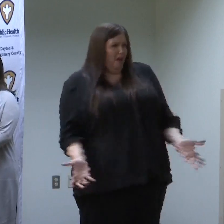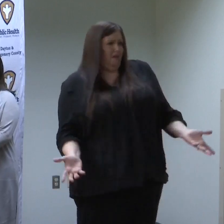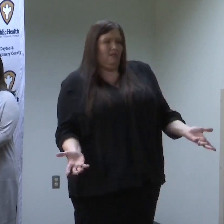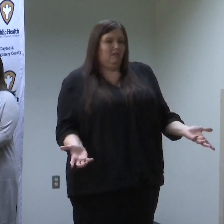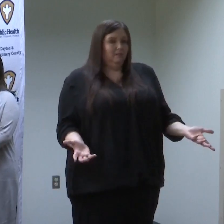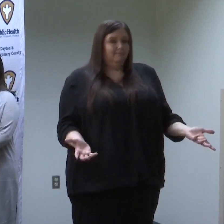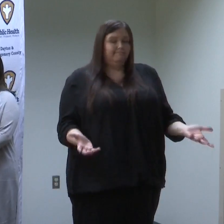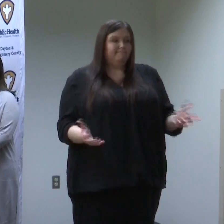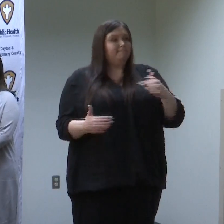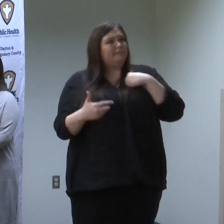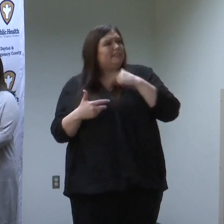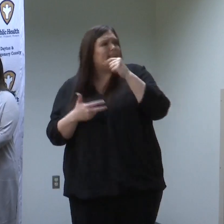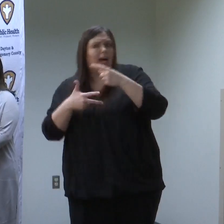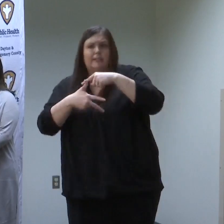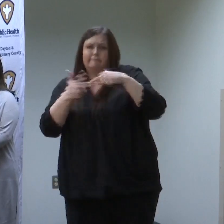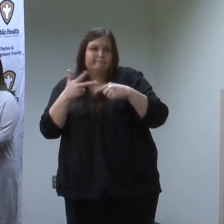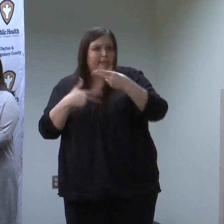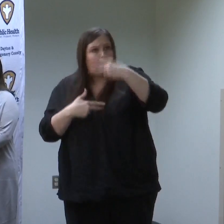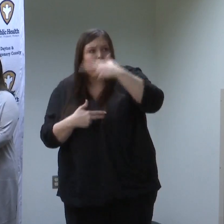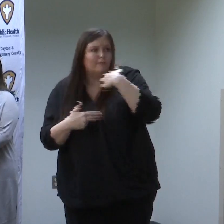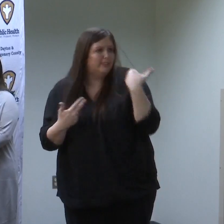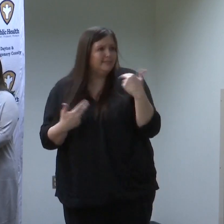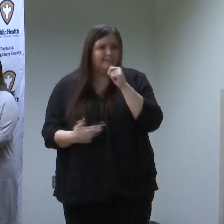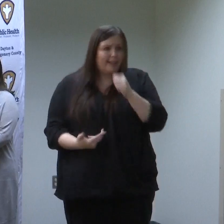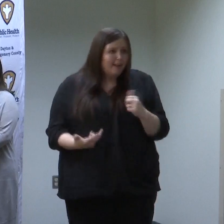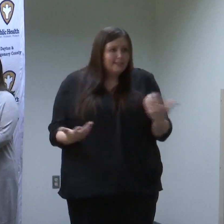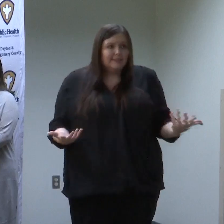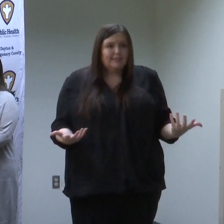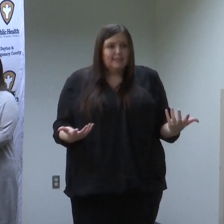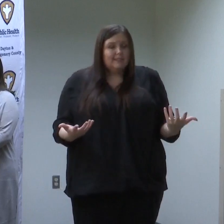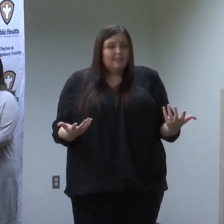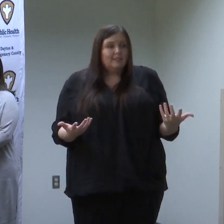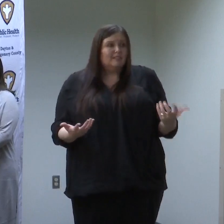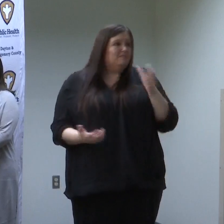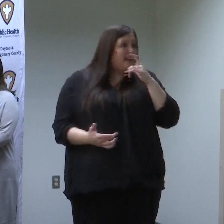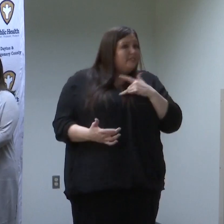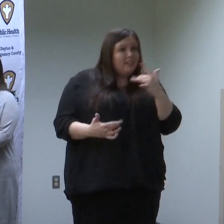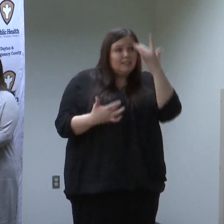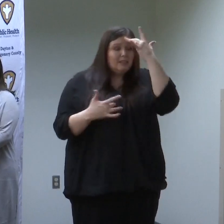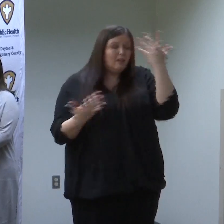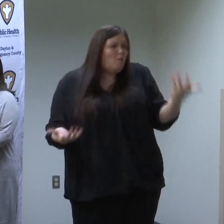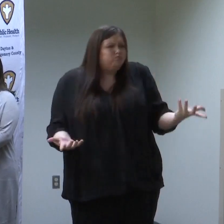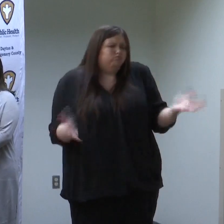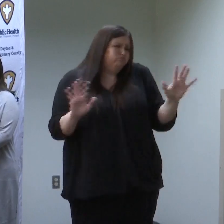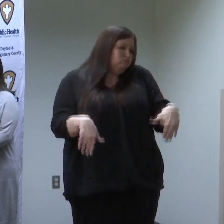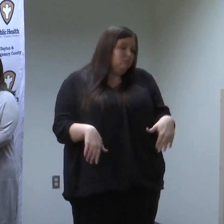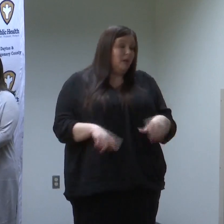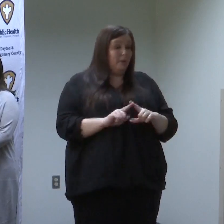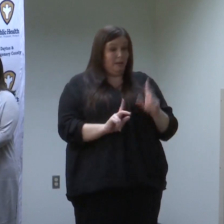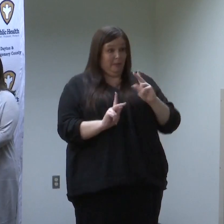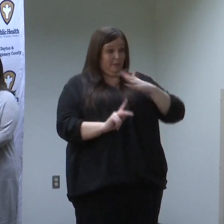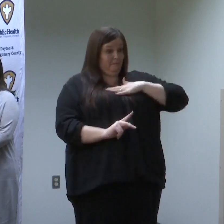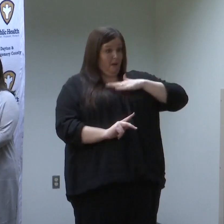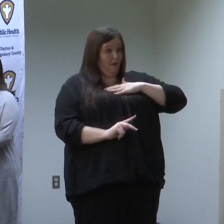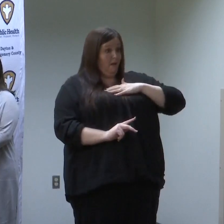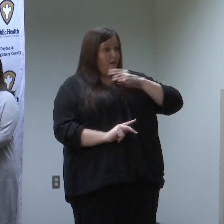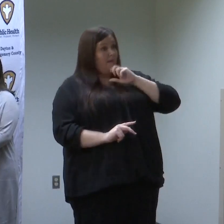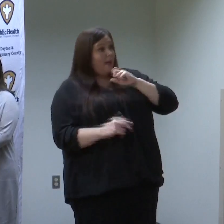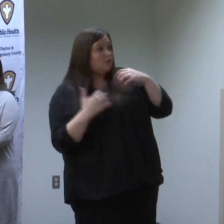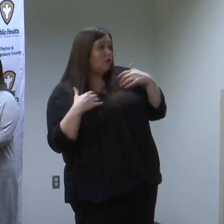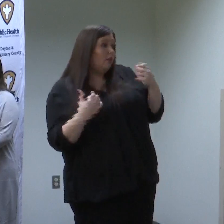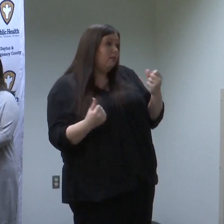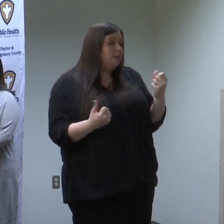of those areas where they should stay home if they're older. But you know, people my age that are healthy